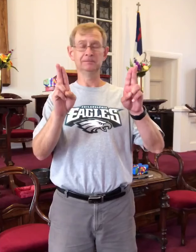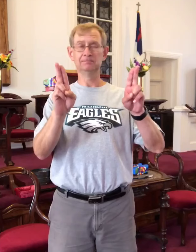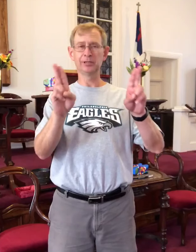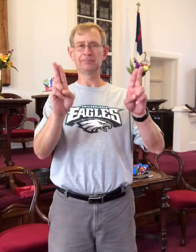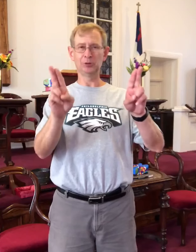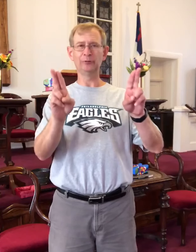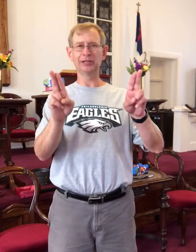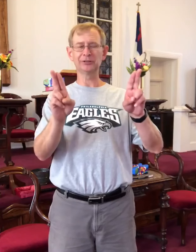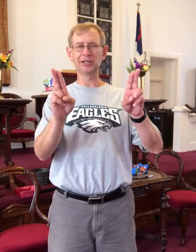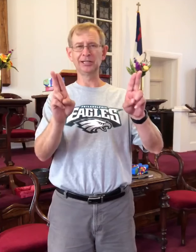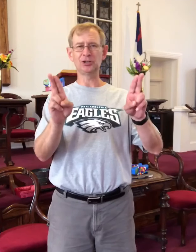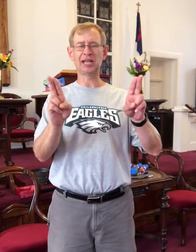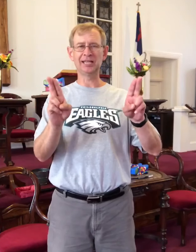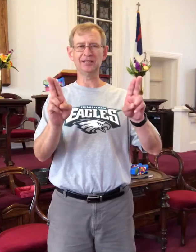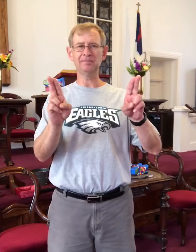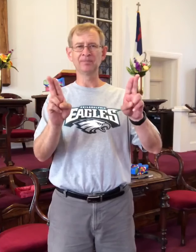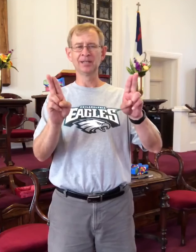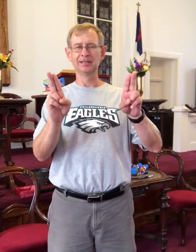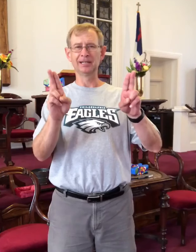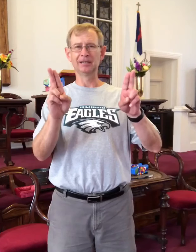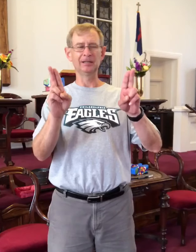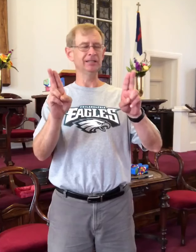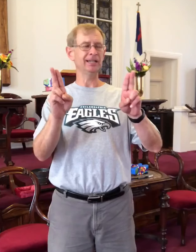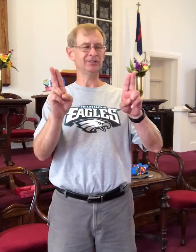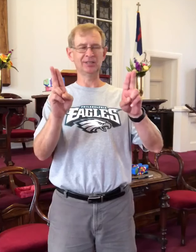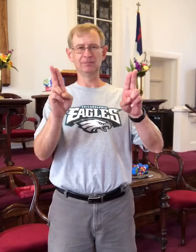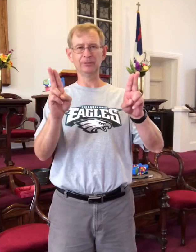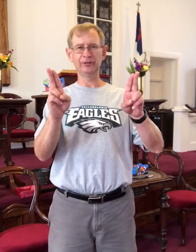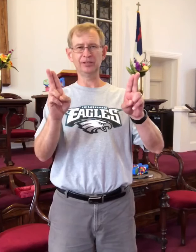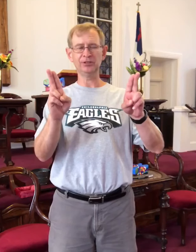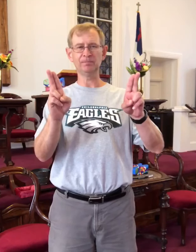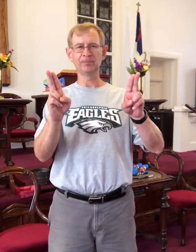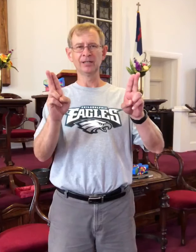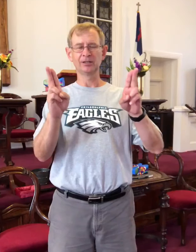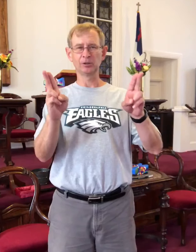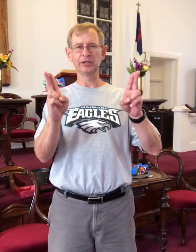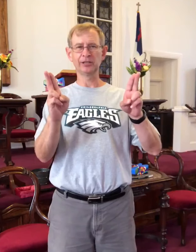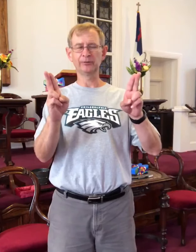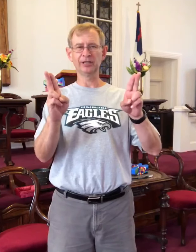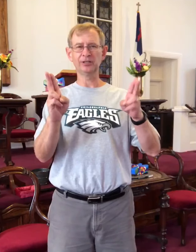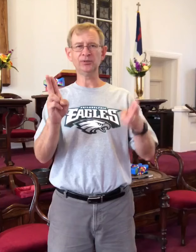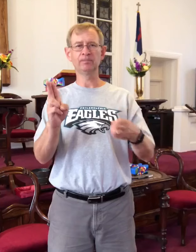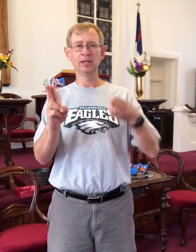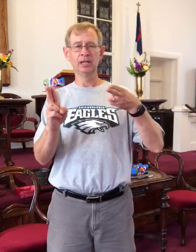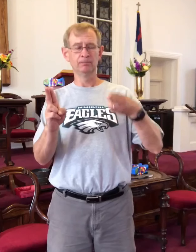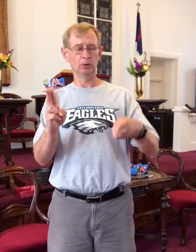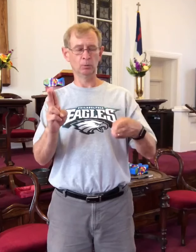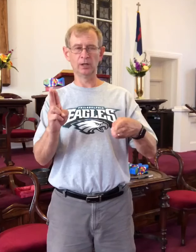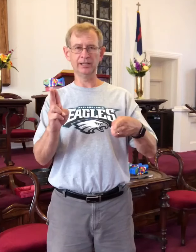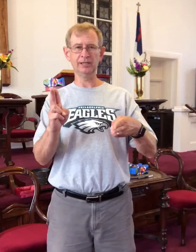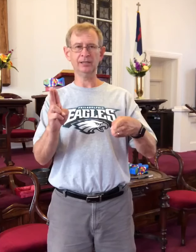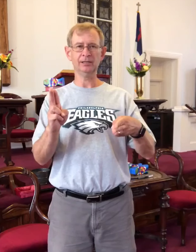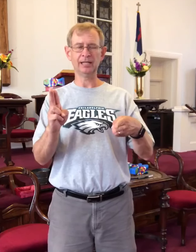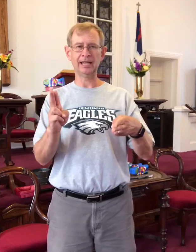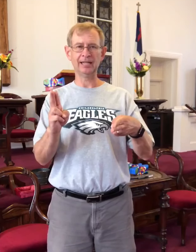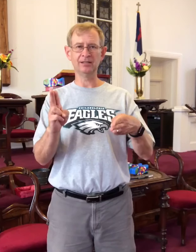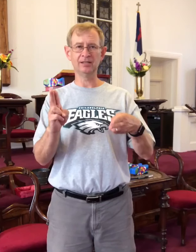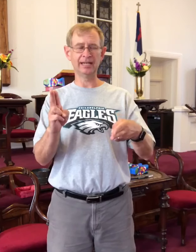Put up 2 fingers on each hand, index and middle fingers. Curl the other fingers. Put one hand